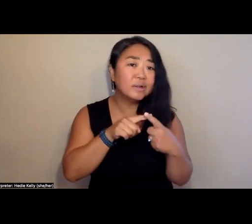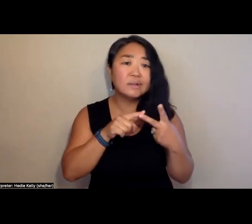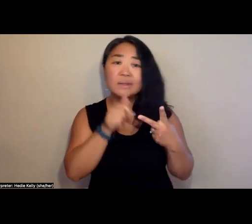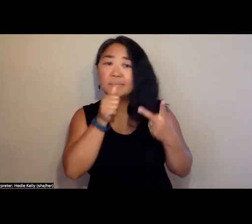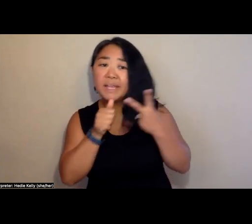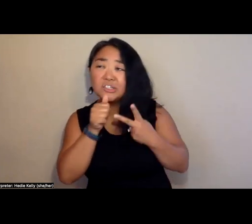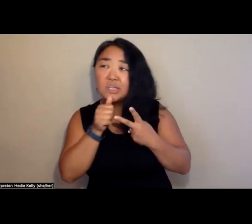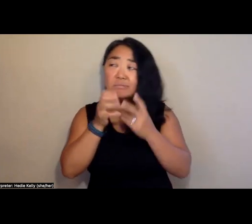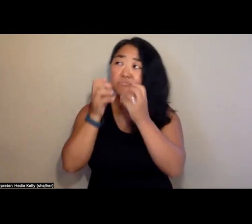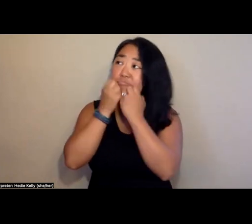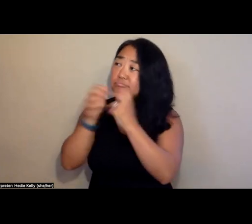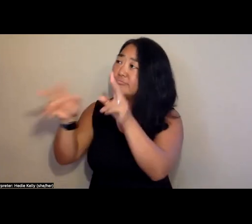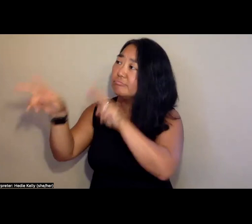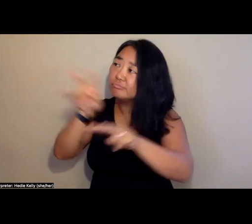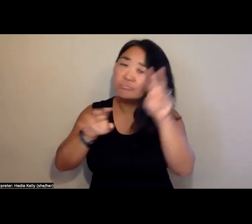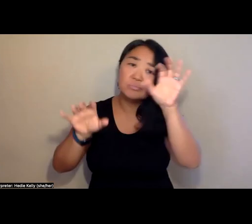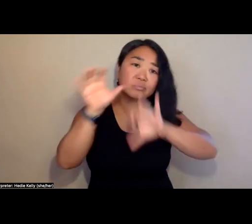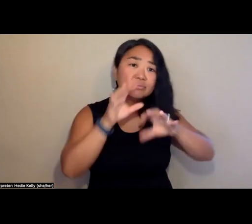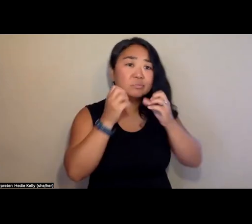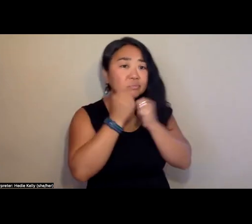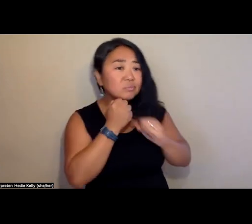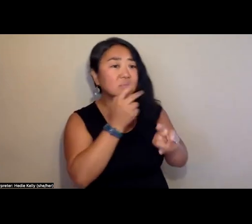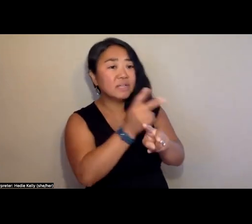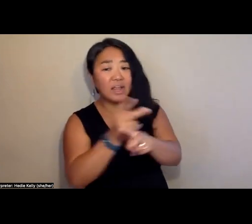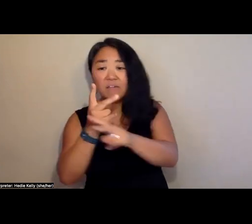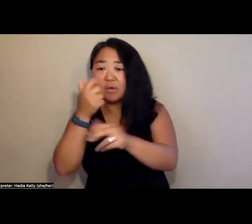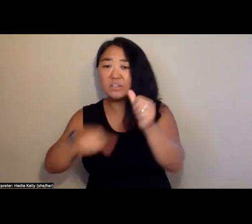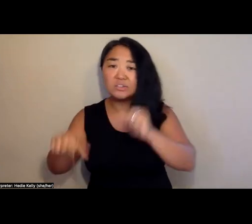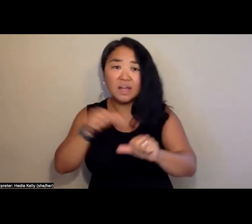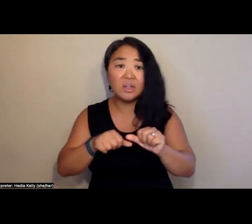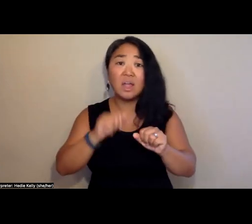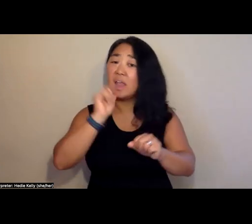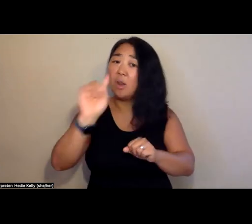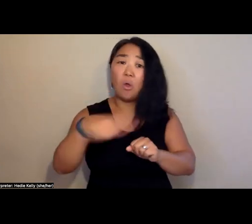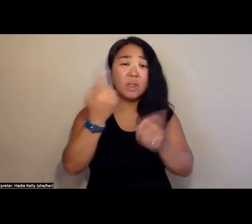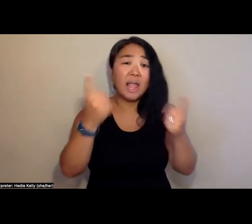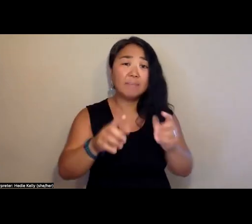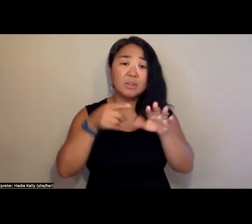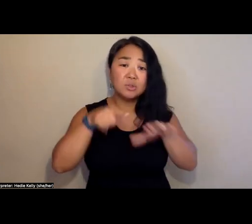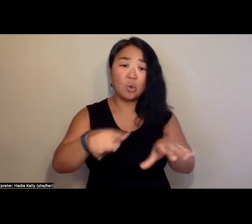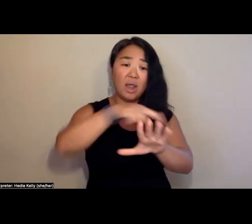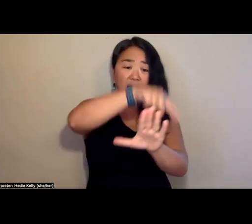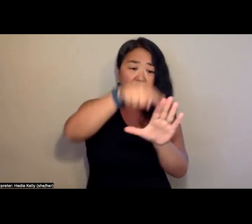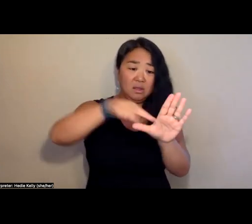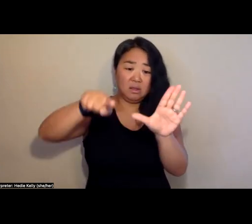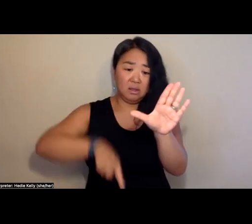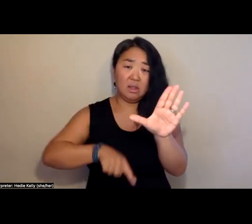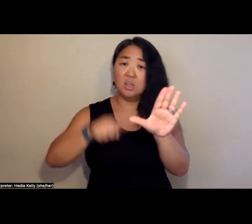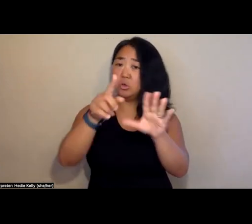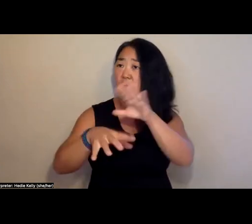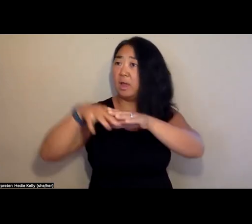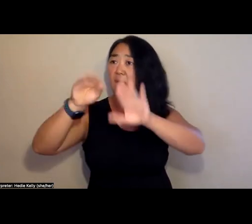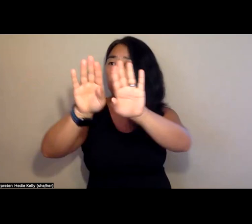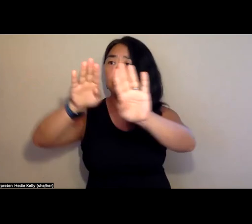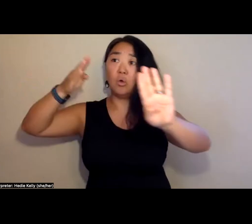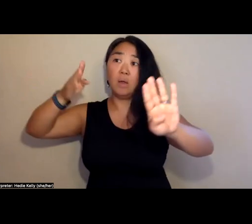other. I don't think that just happens when we're walking on the perimeter. As you set foot out your door, as you go into your next Zoom